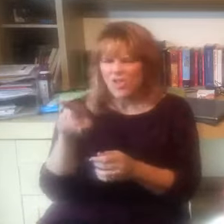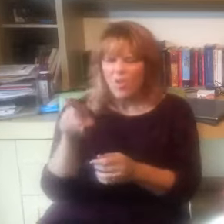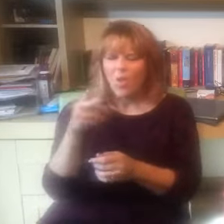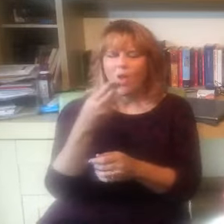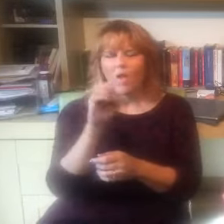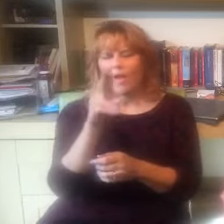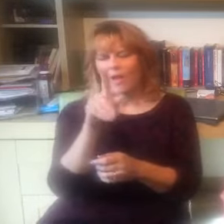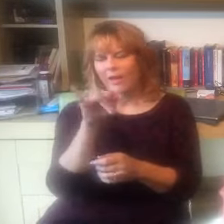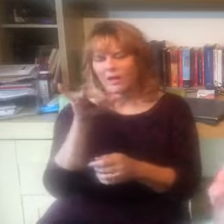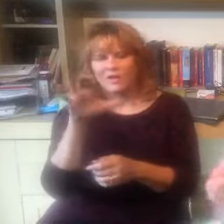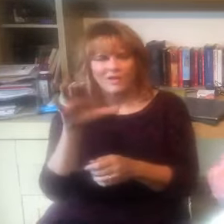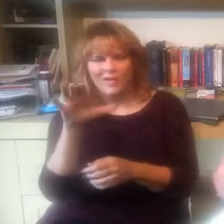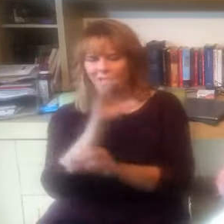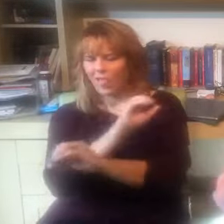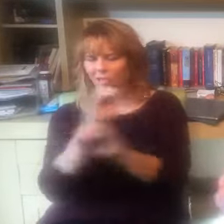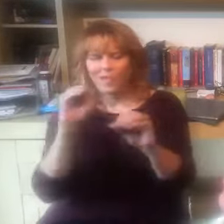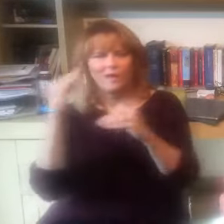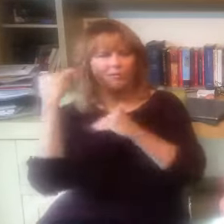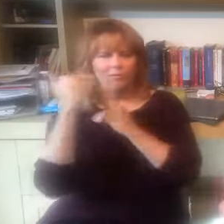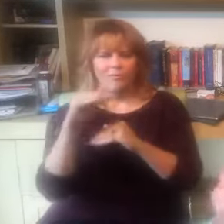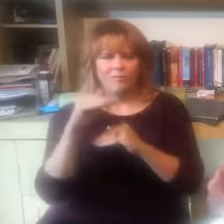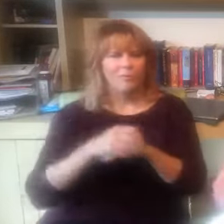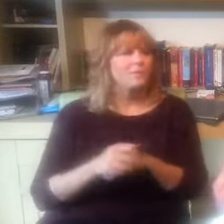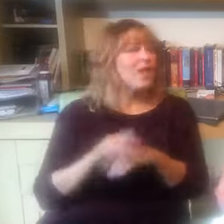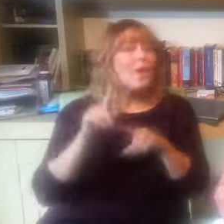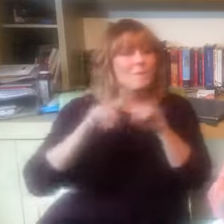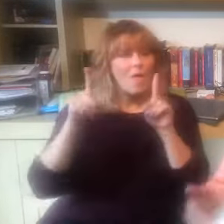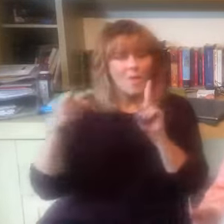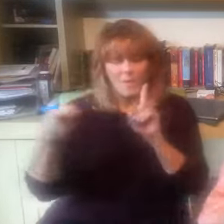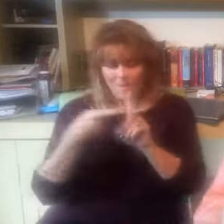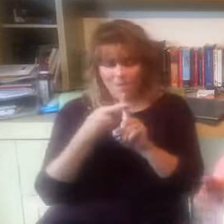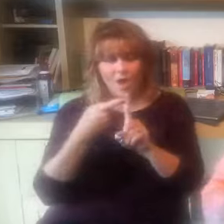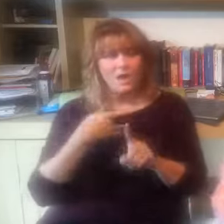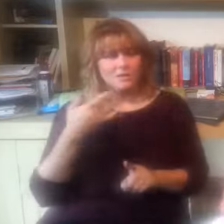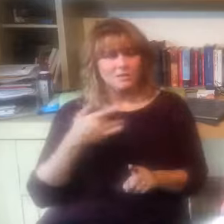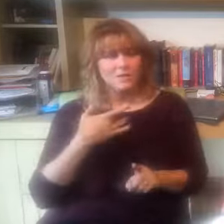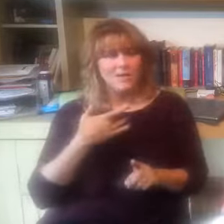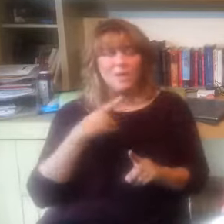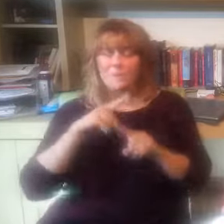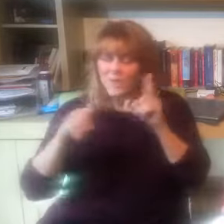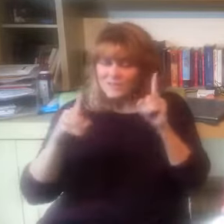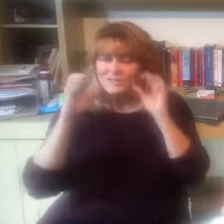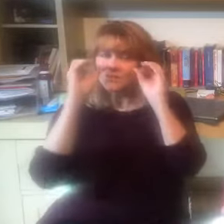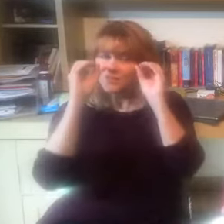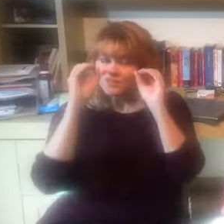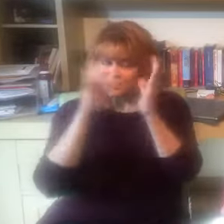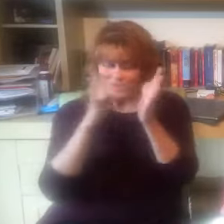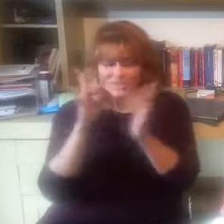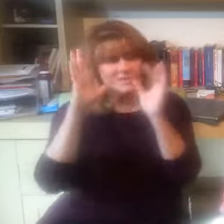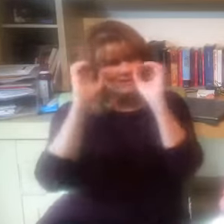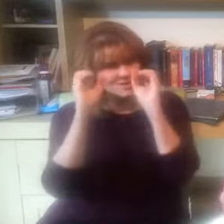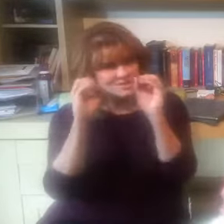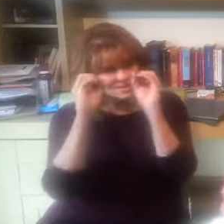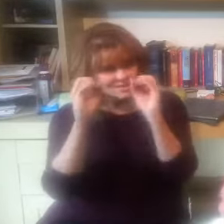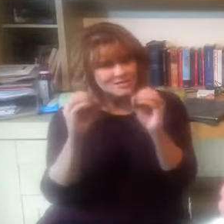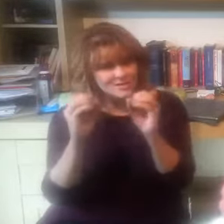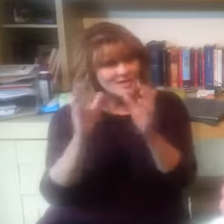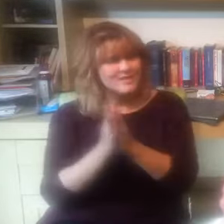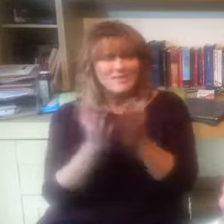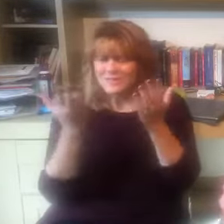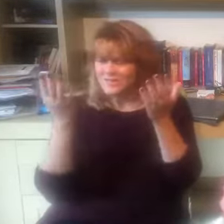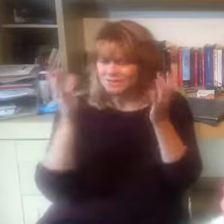none other. And so I'm taking that as very positive, but that's exactly what Jesus taught. He wasn't wanting